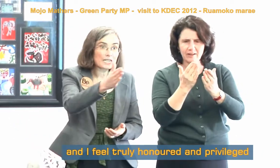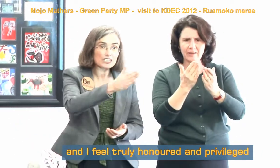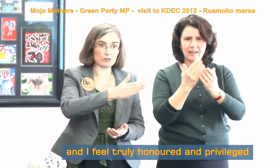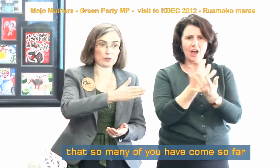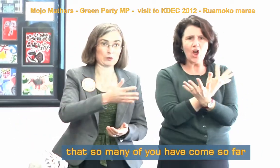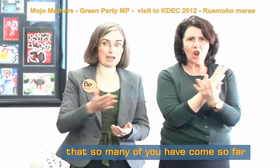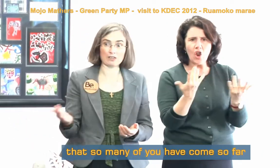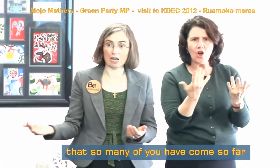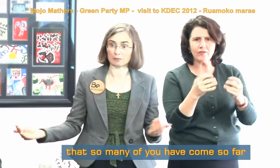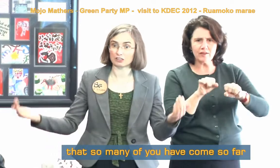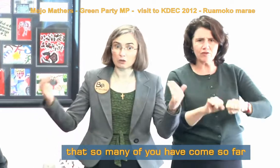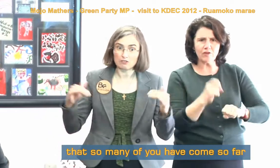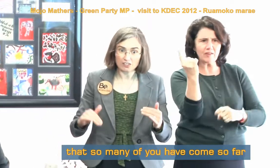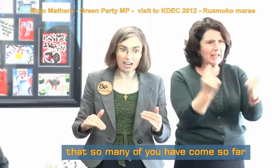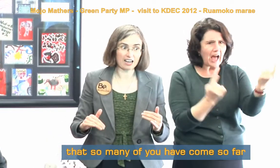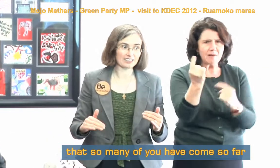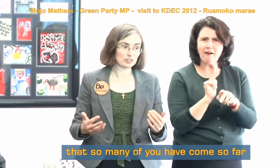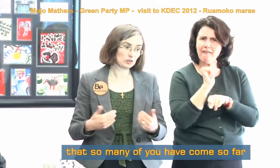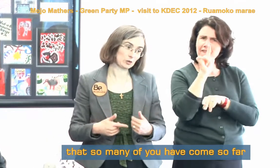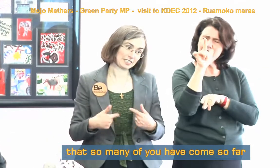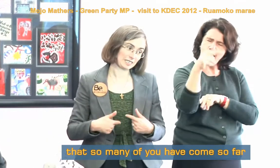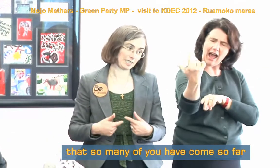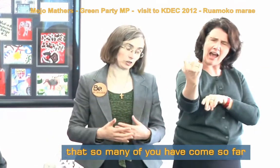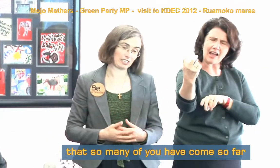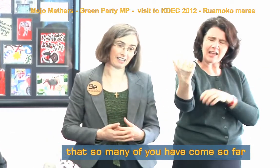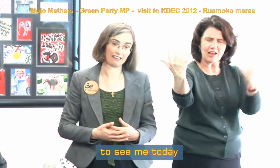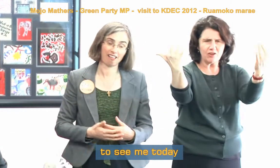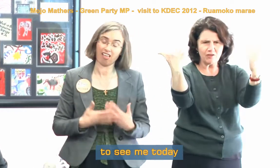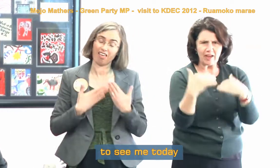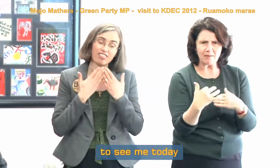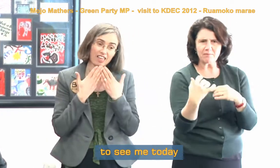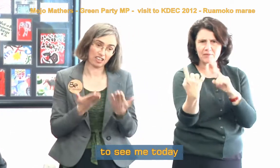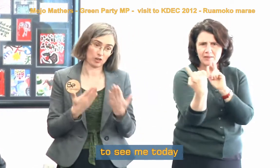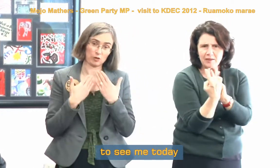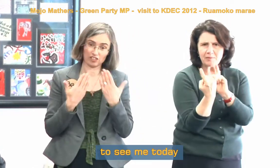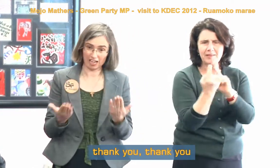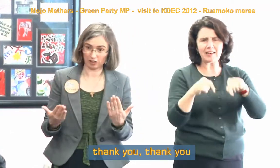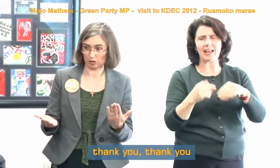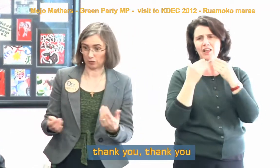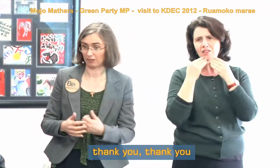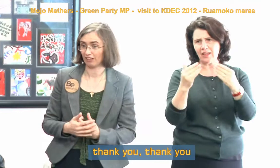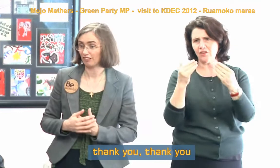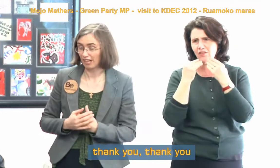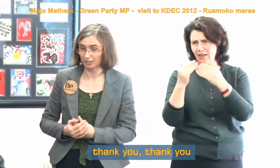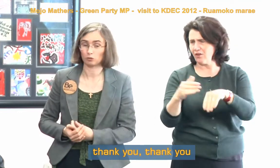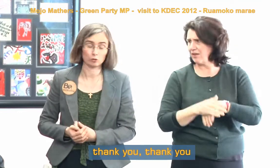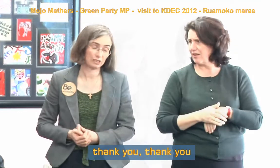so many of you have come so far to see me today. Thank you. Thank you.